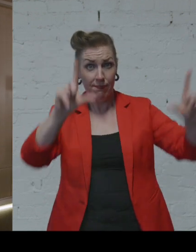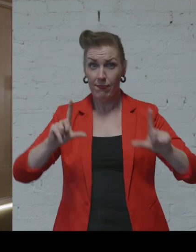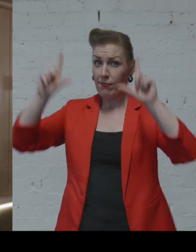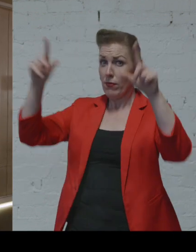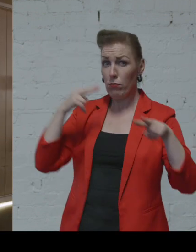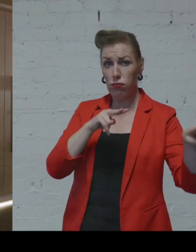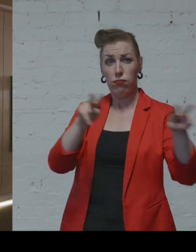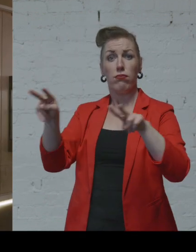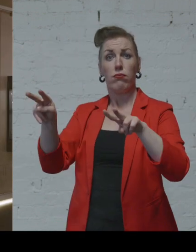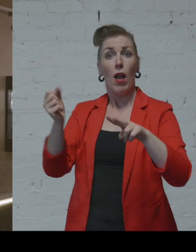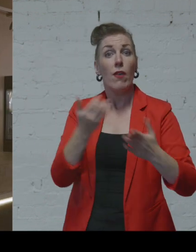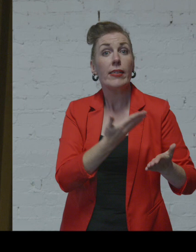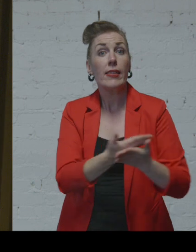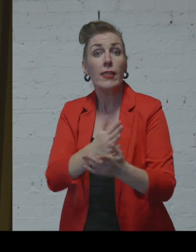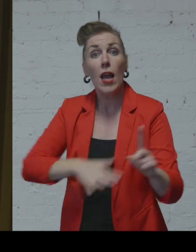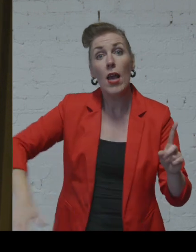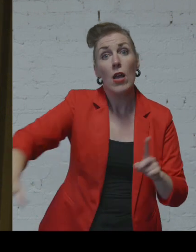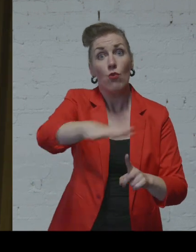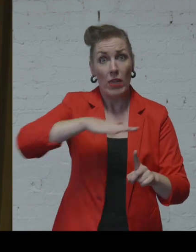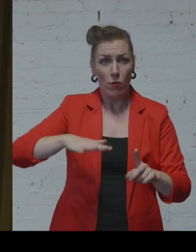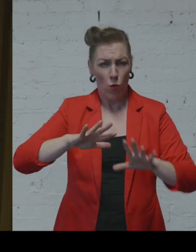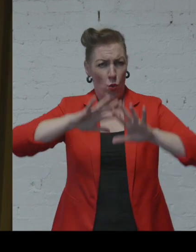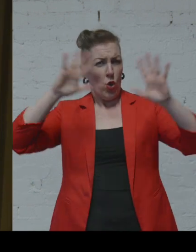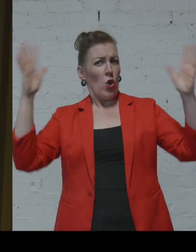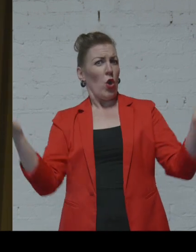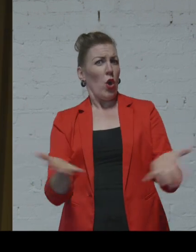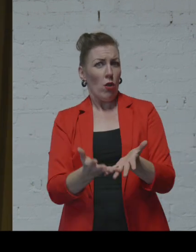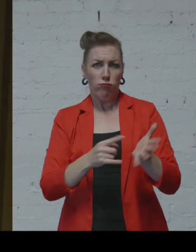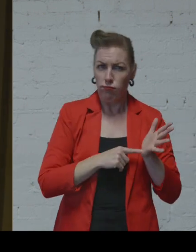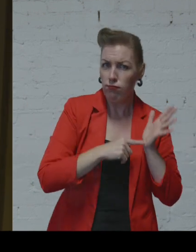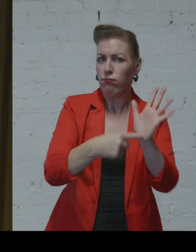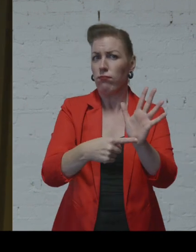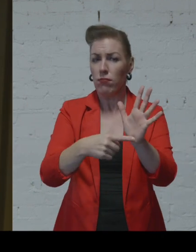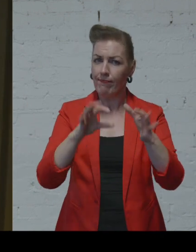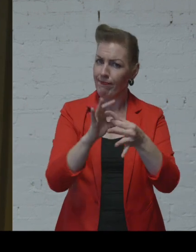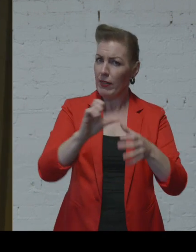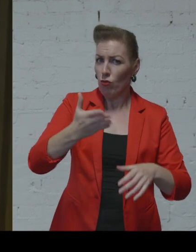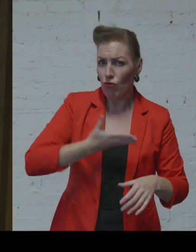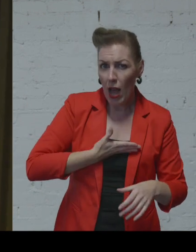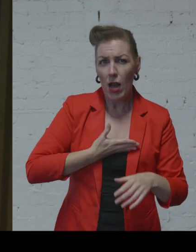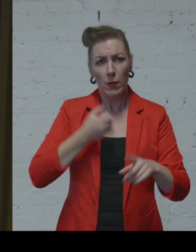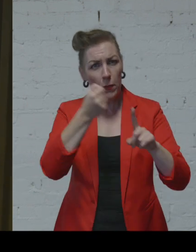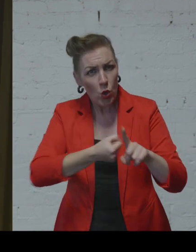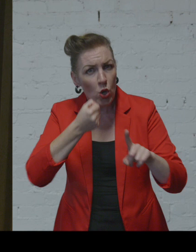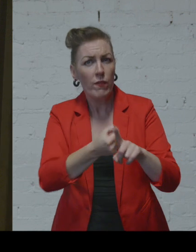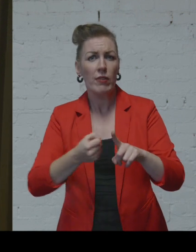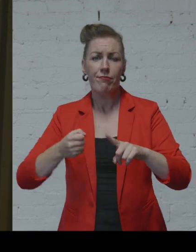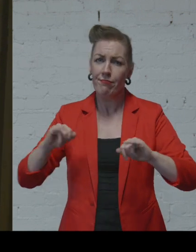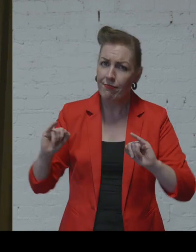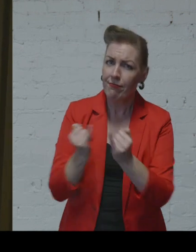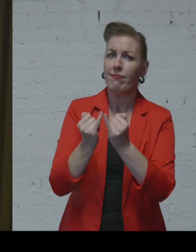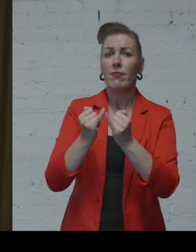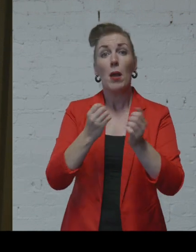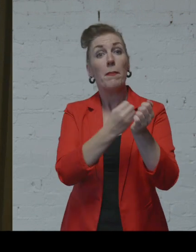who died on Bloody Sunday. There is a seated area in front of 3 wall projections covering the civil rights movement,